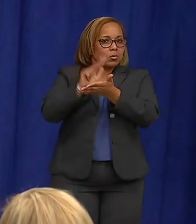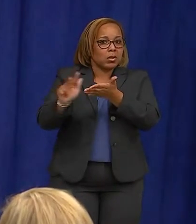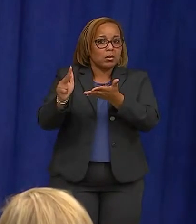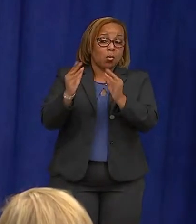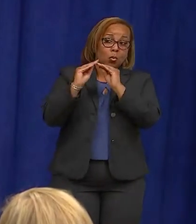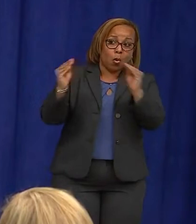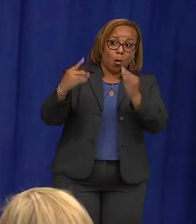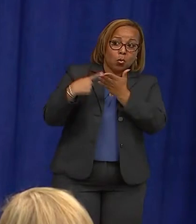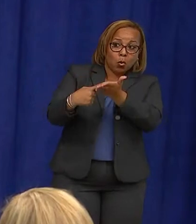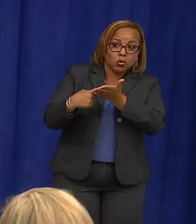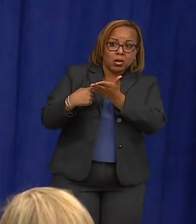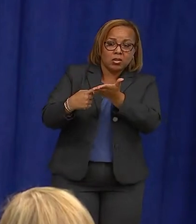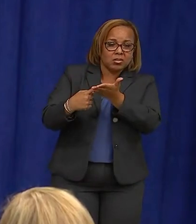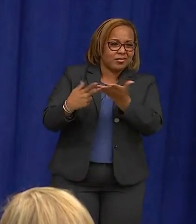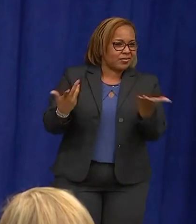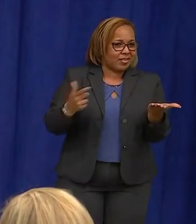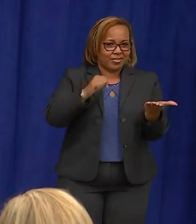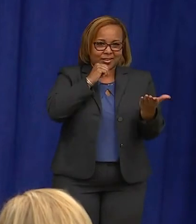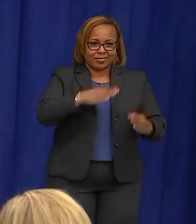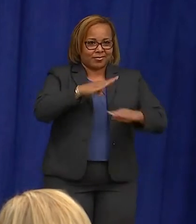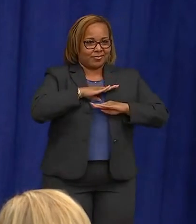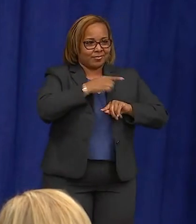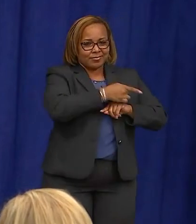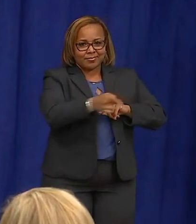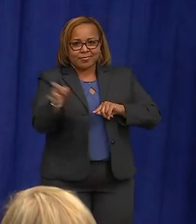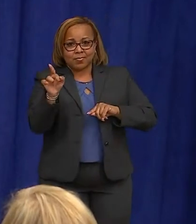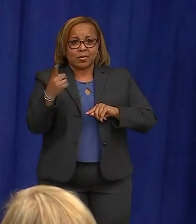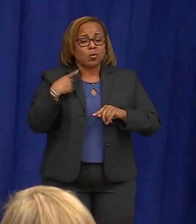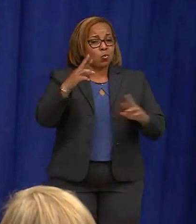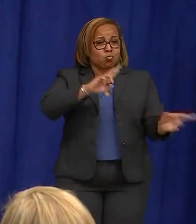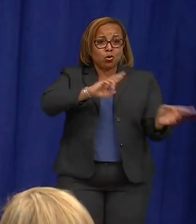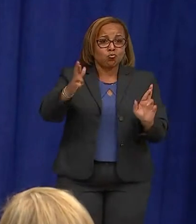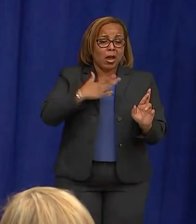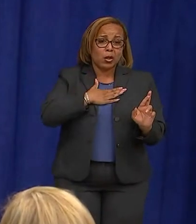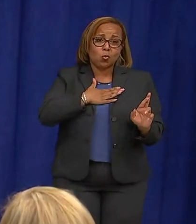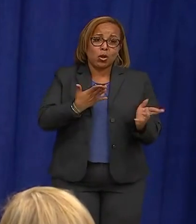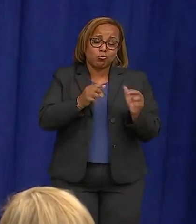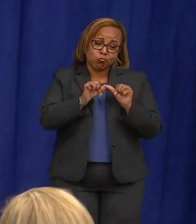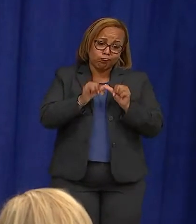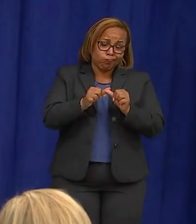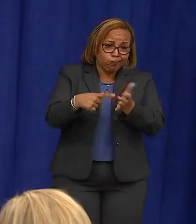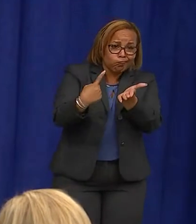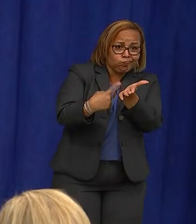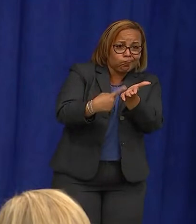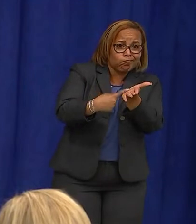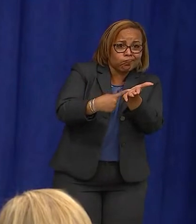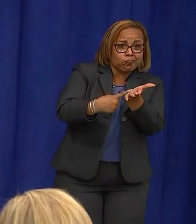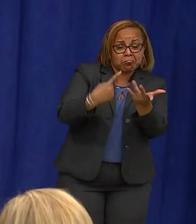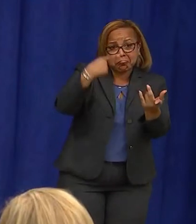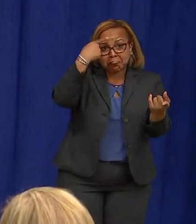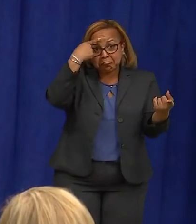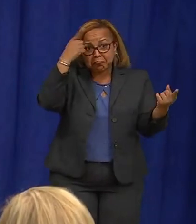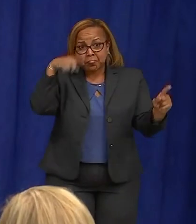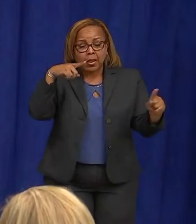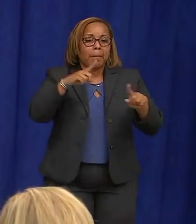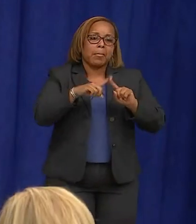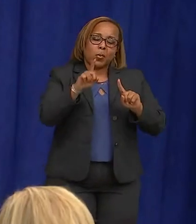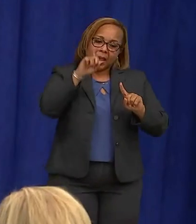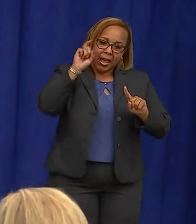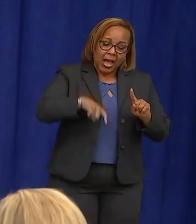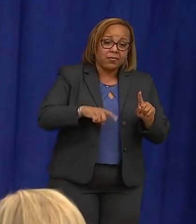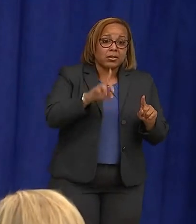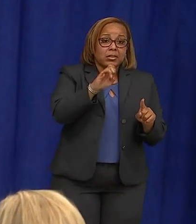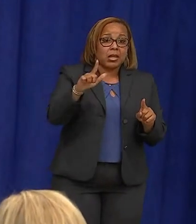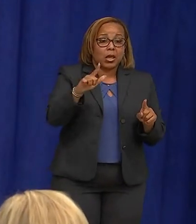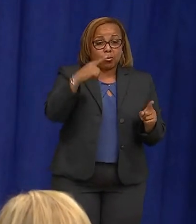no negotiations. That doesn't serve anybody's purposes. We're ready, willing to stay at the bargaining table, to get a deal done, but we've got to get a